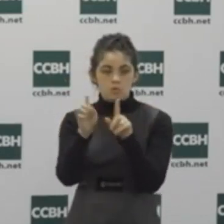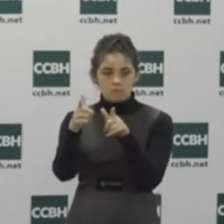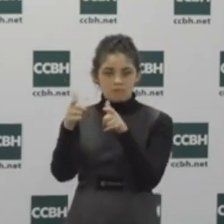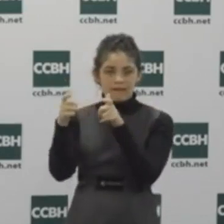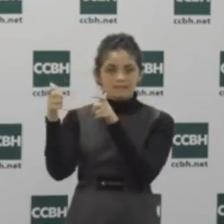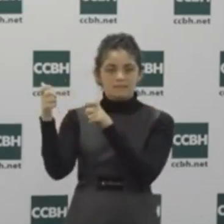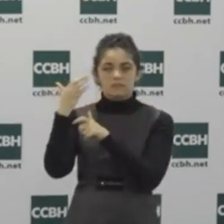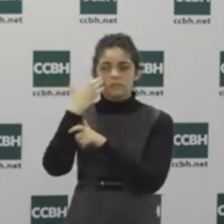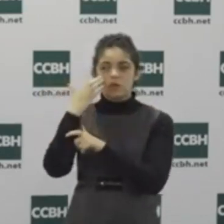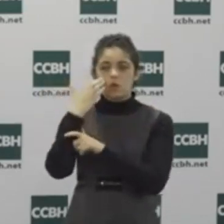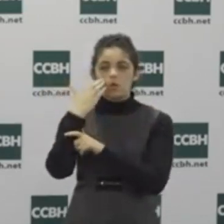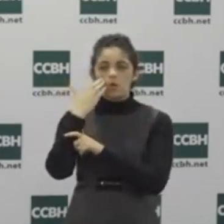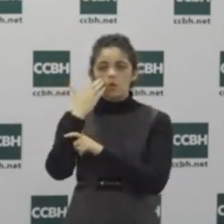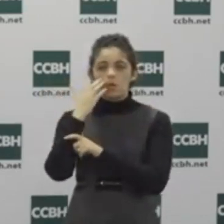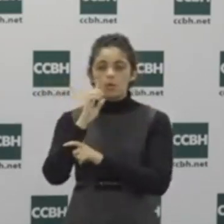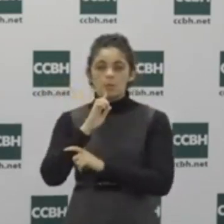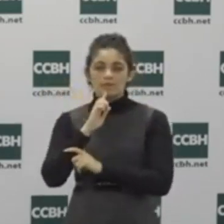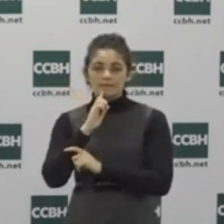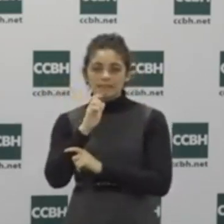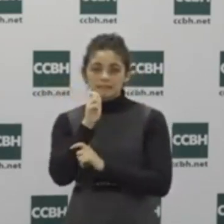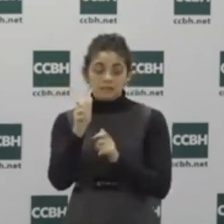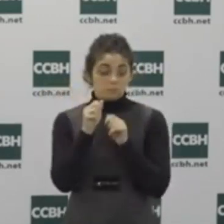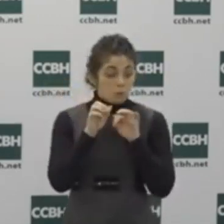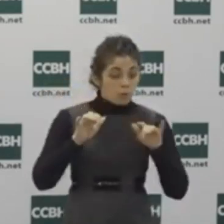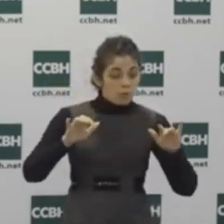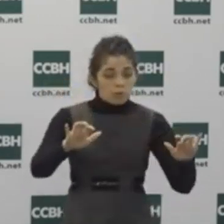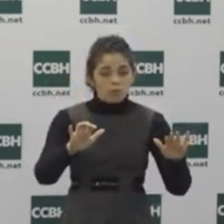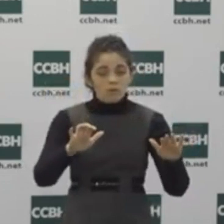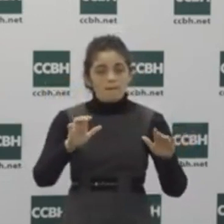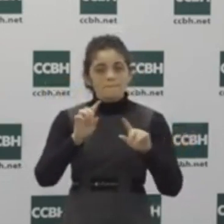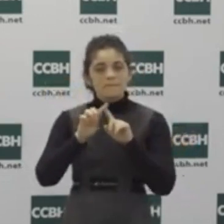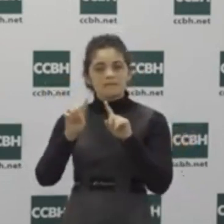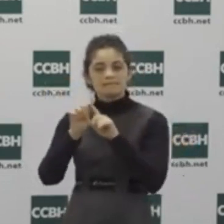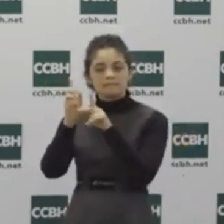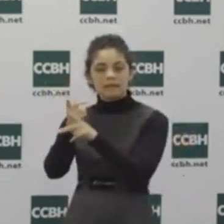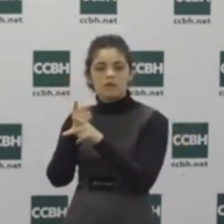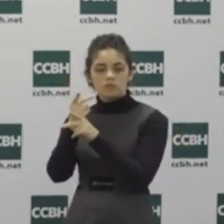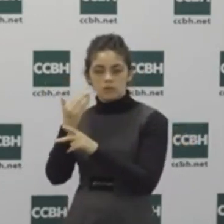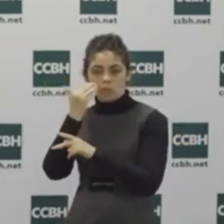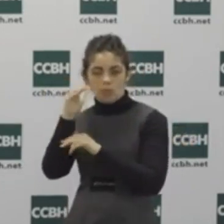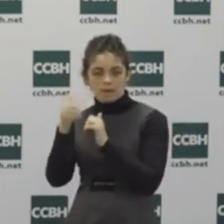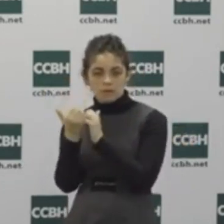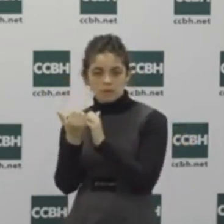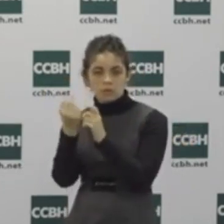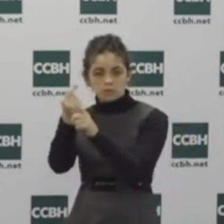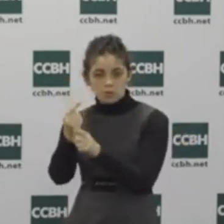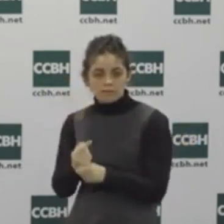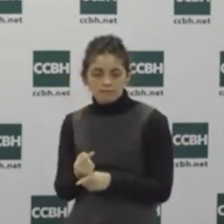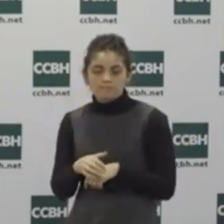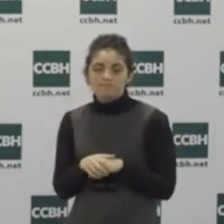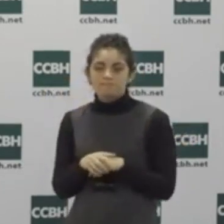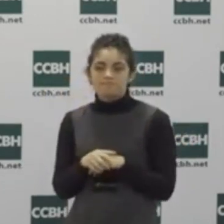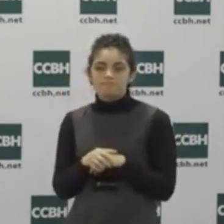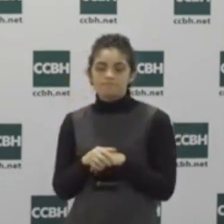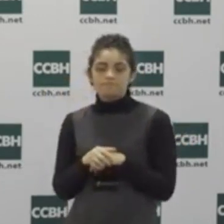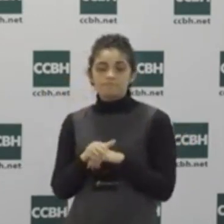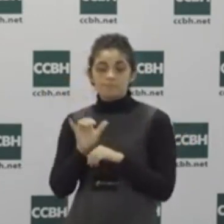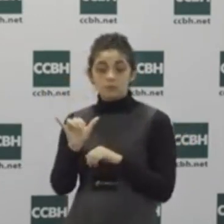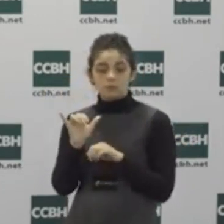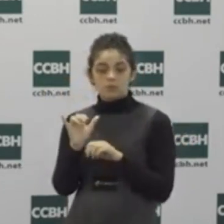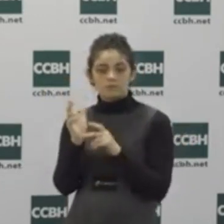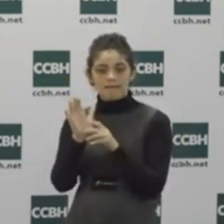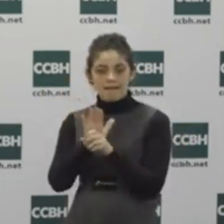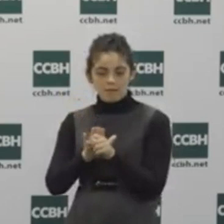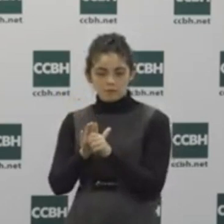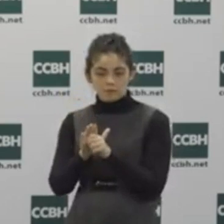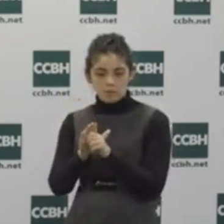to suppress cases that may occur because of these vulnerable populations being in these settings where people